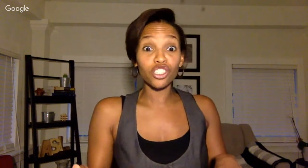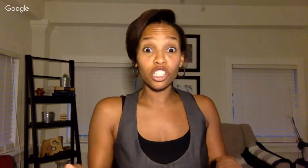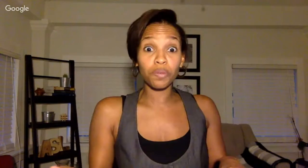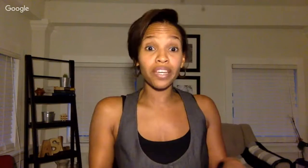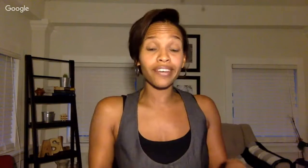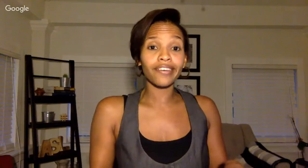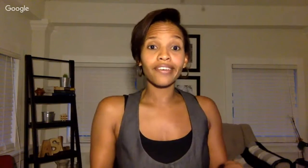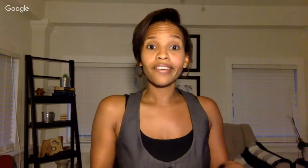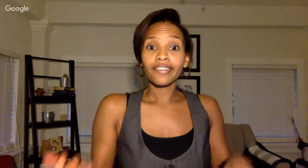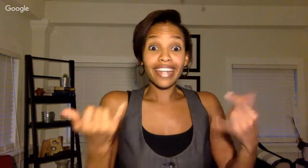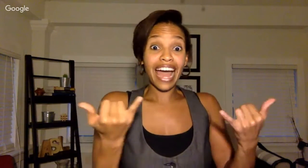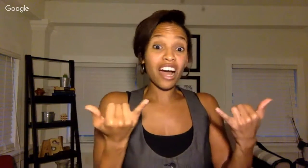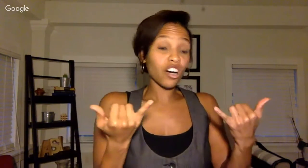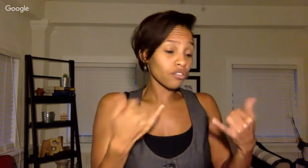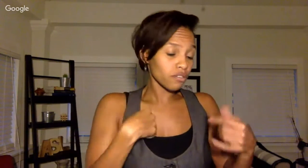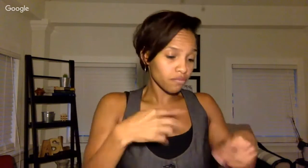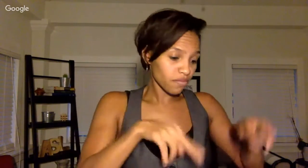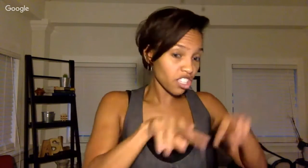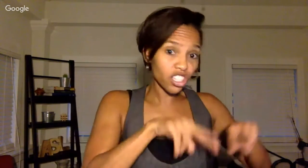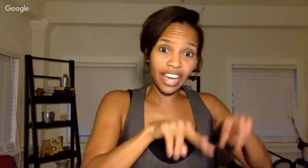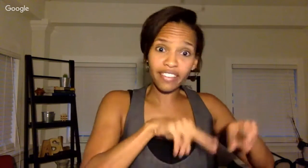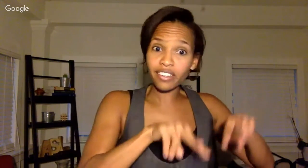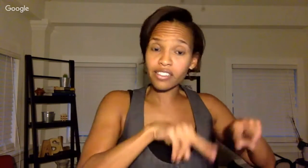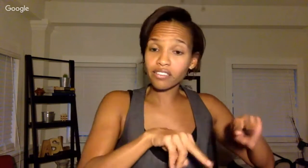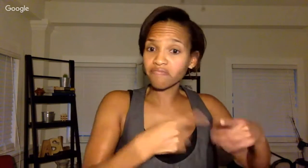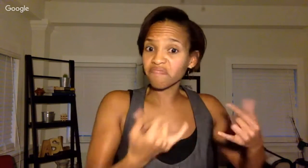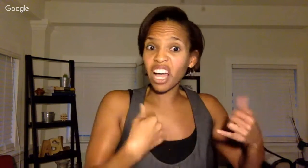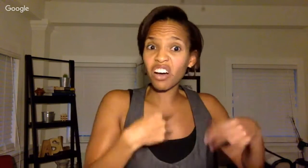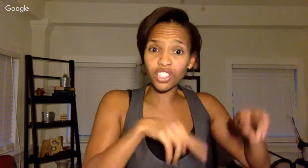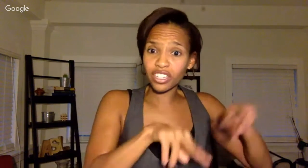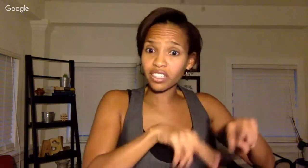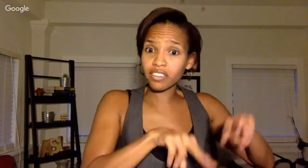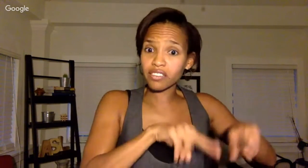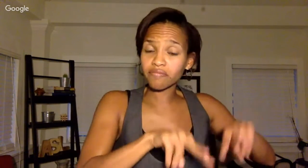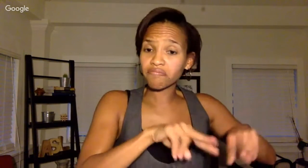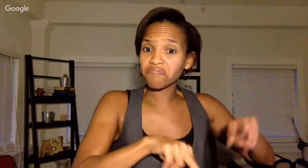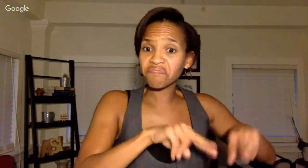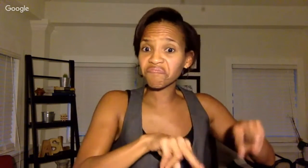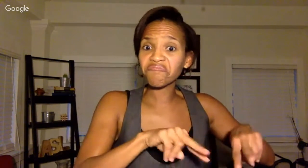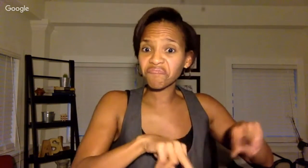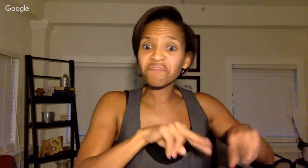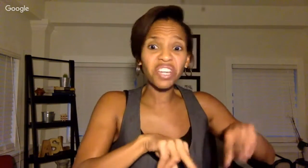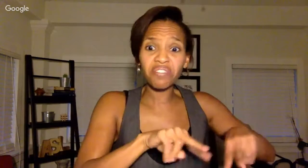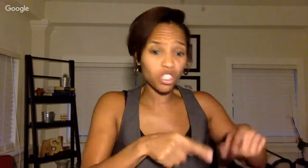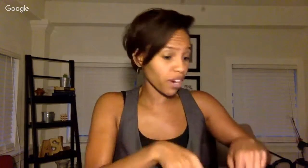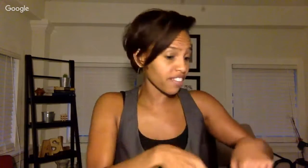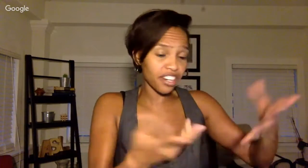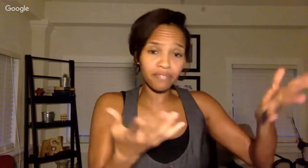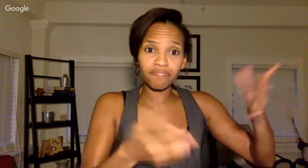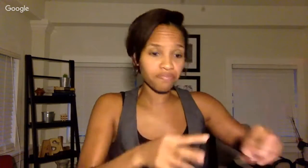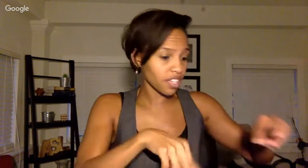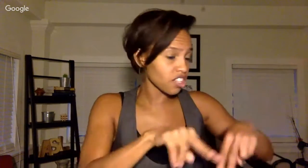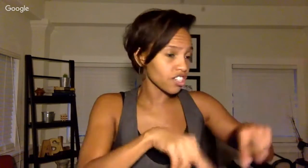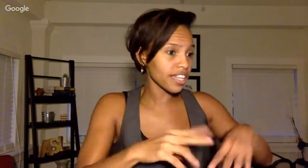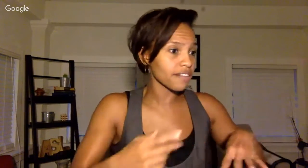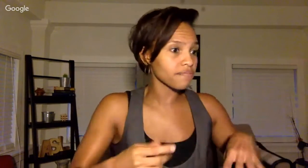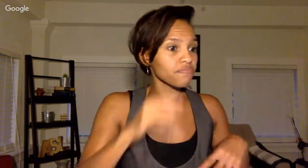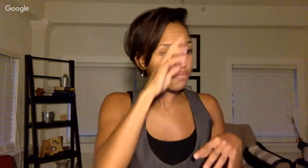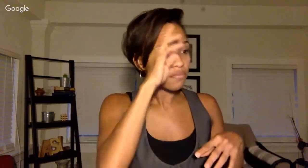just be, now I'll look at this. Now I'll look at this. Yeah, it's right there. I'll look at